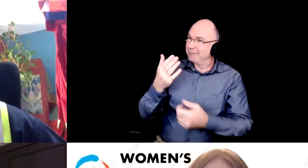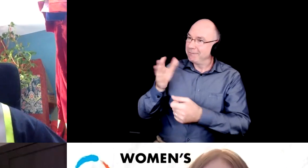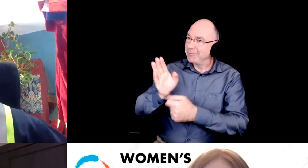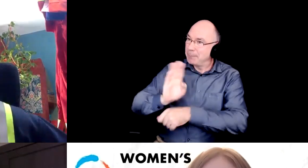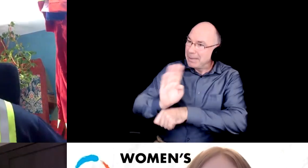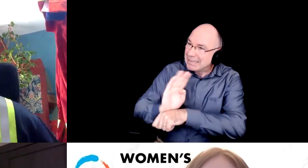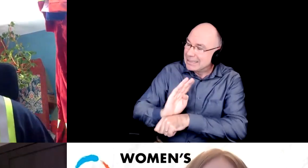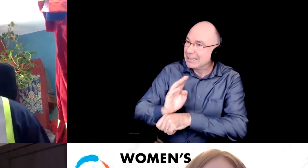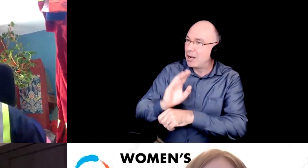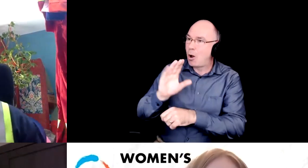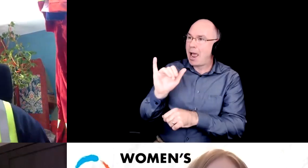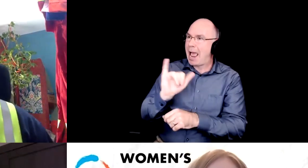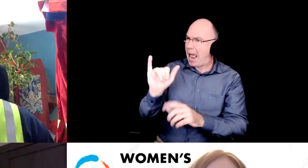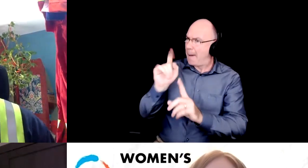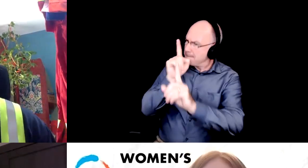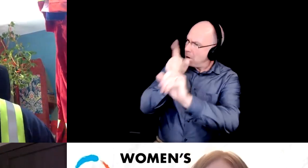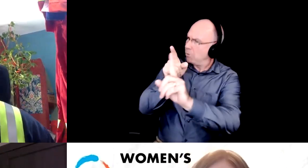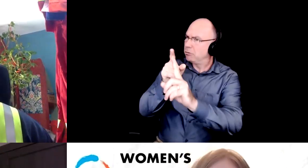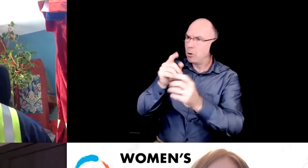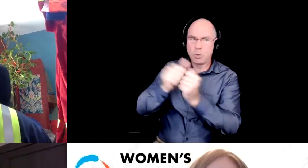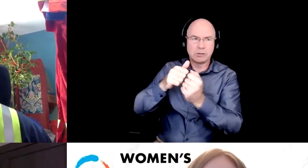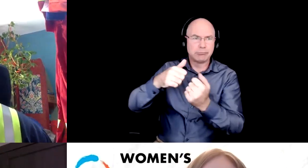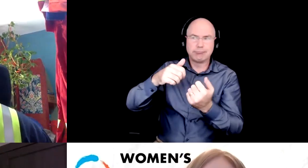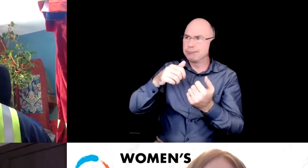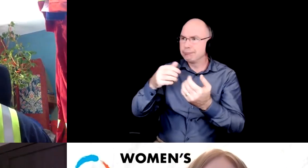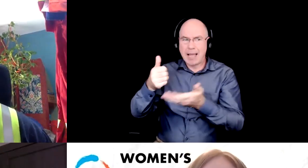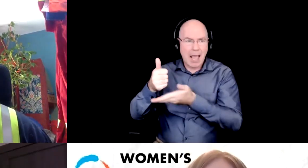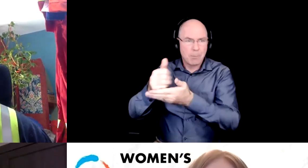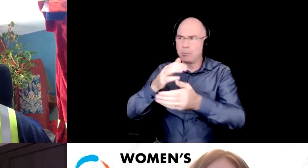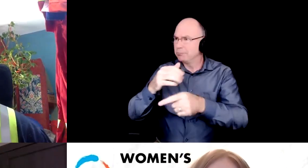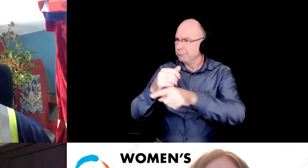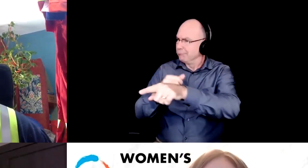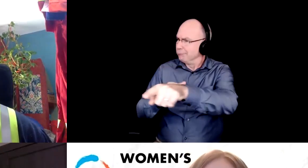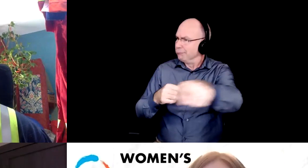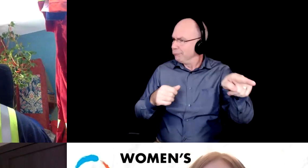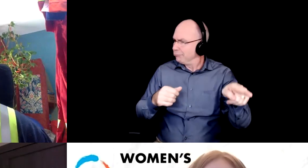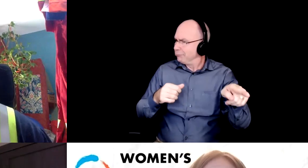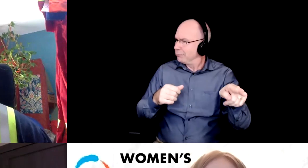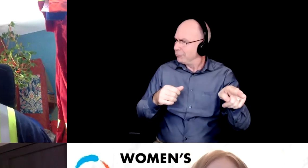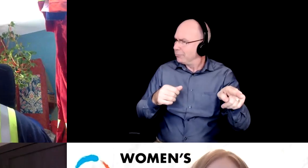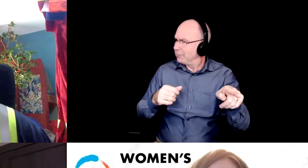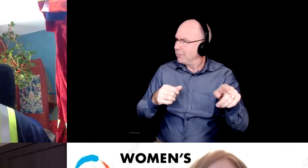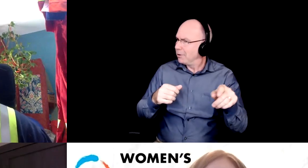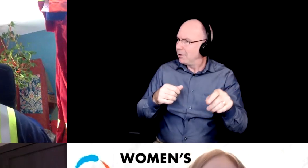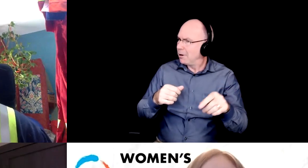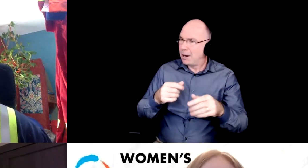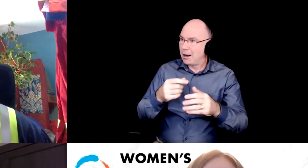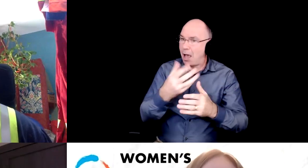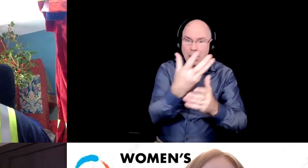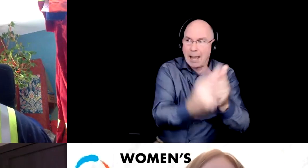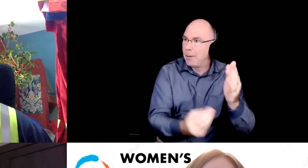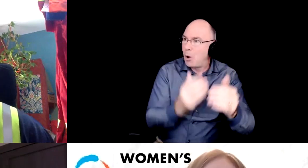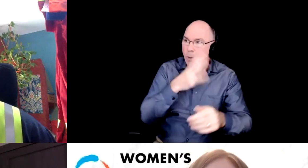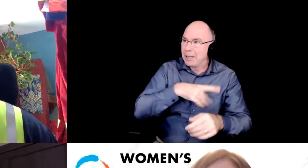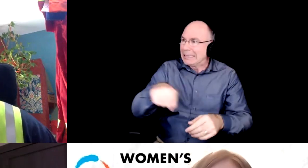it also has a social purpose, whether that was intentional or not. And you're really filling a huge gap and helping so many